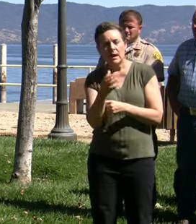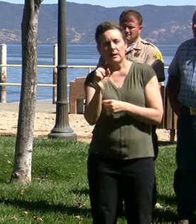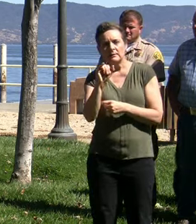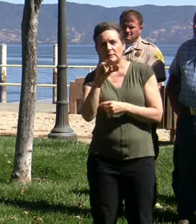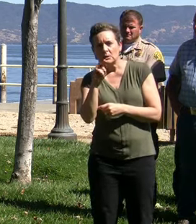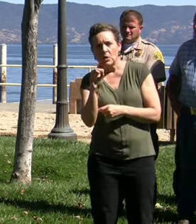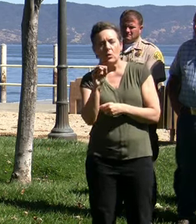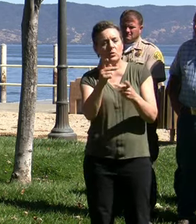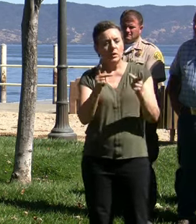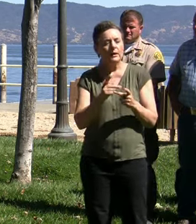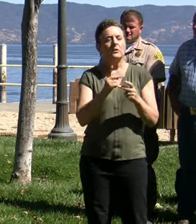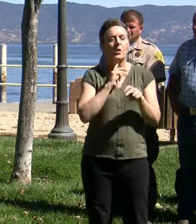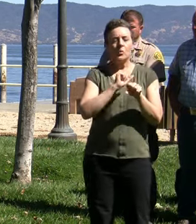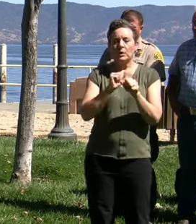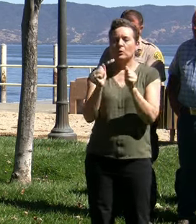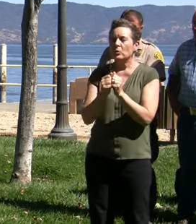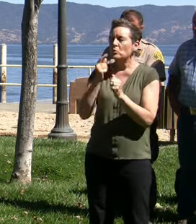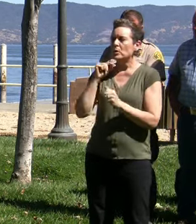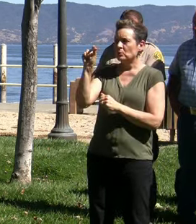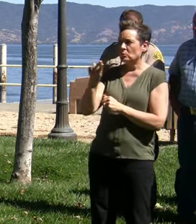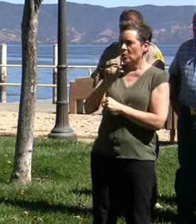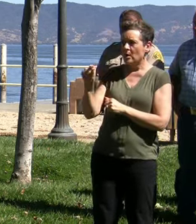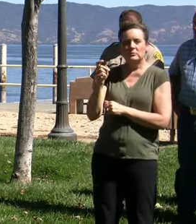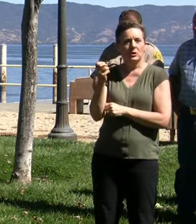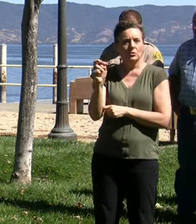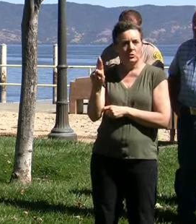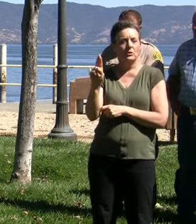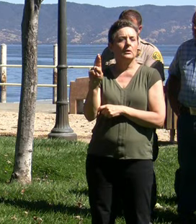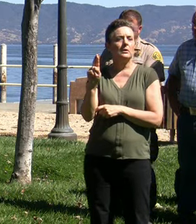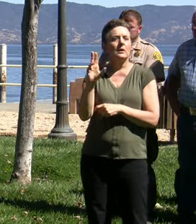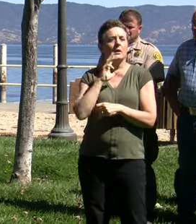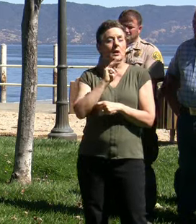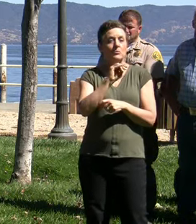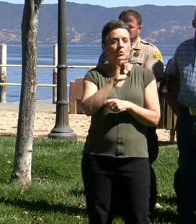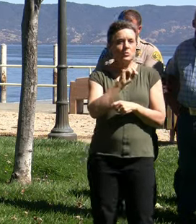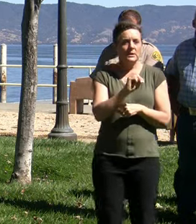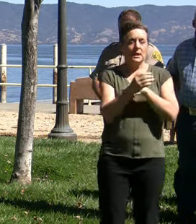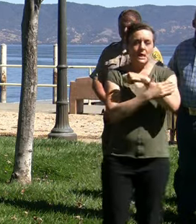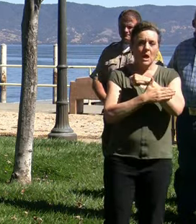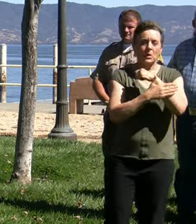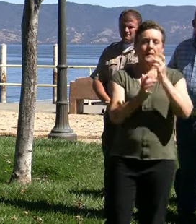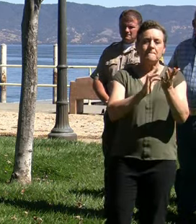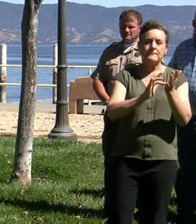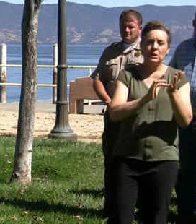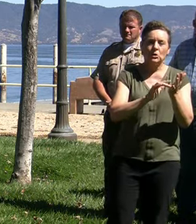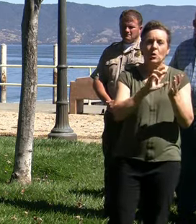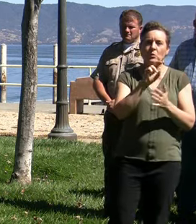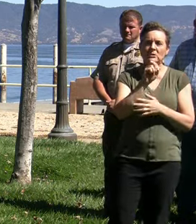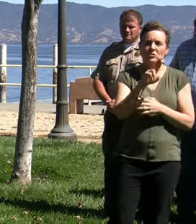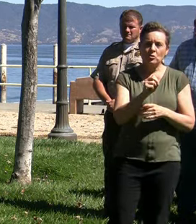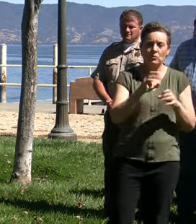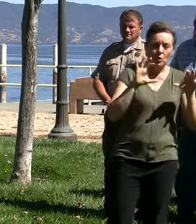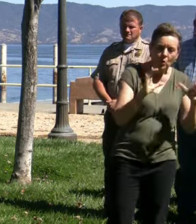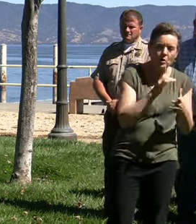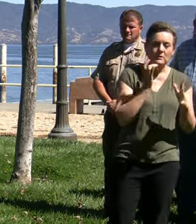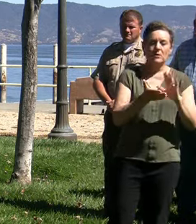co-located with the Red Cross shelter. That is being operated by the Marin County Medical Reserve Corps, and their hours of operation